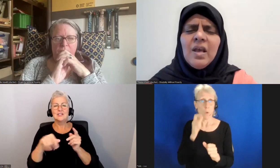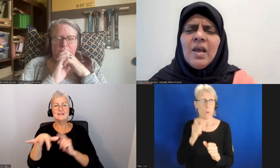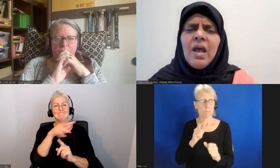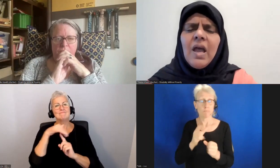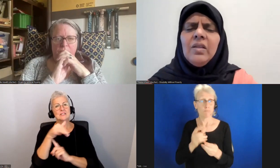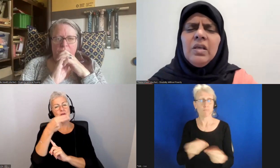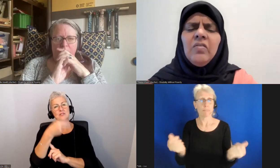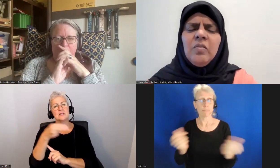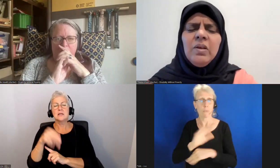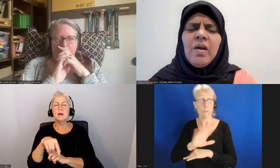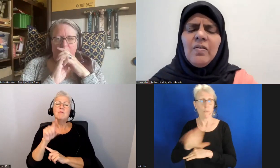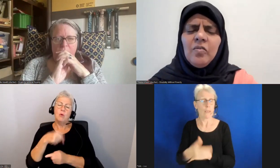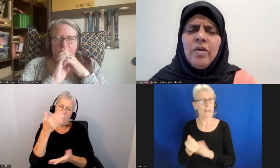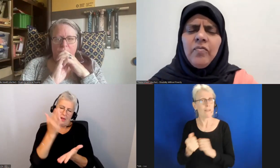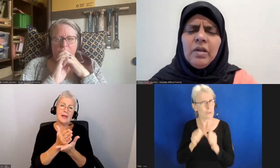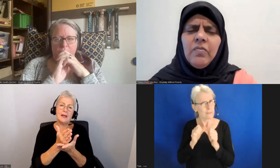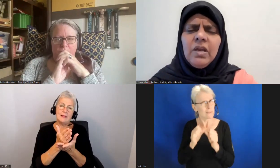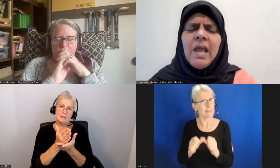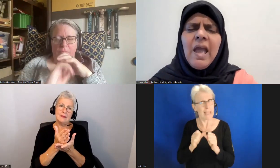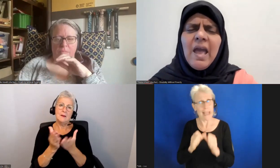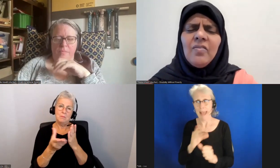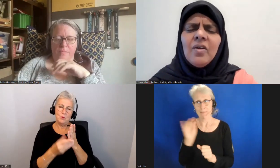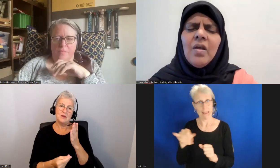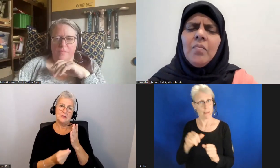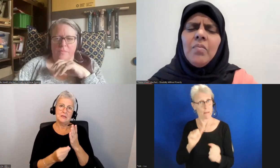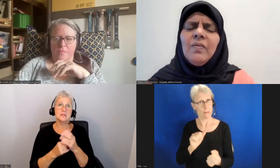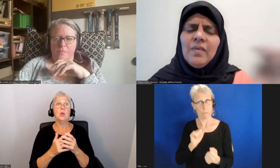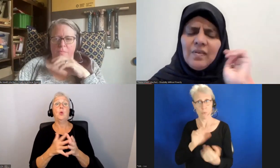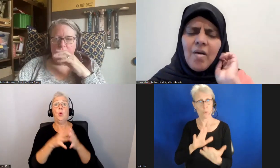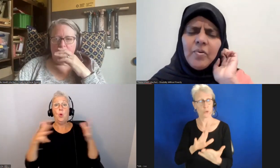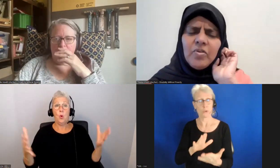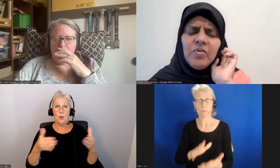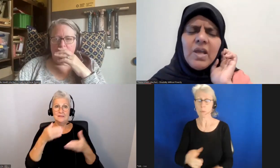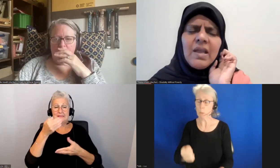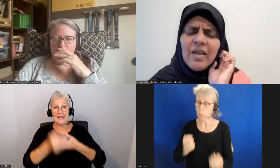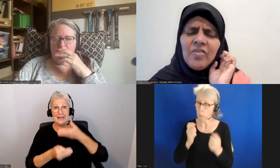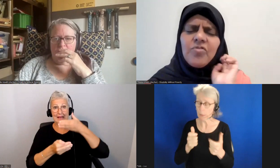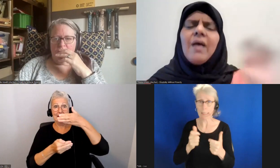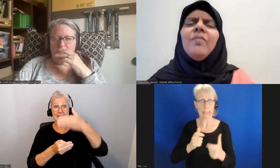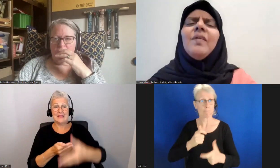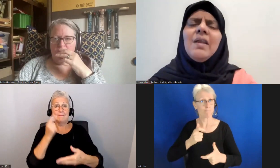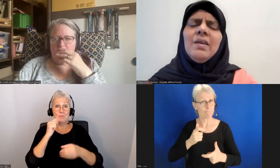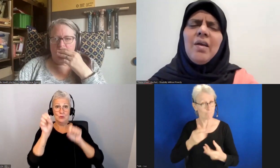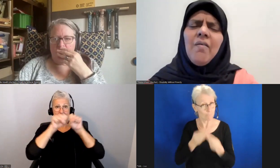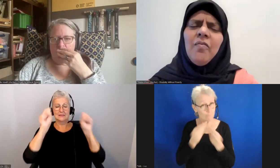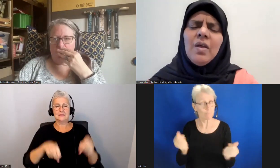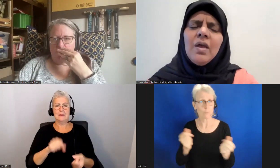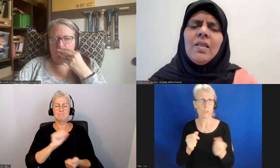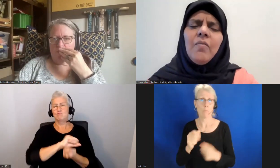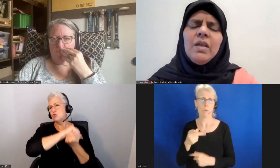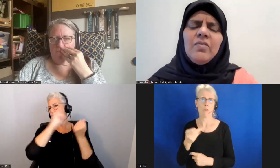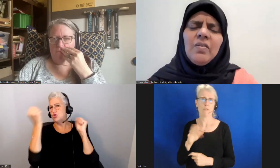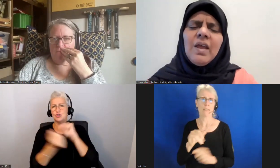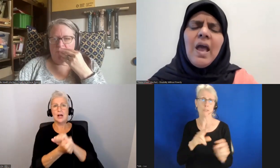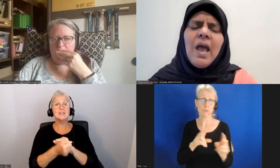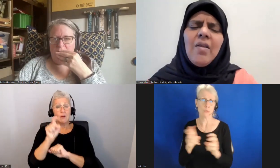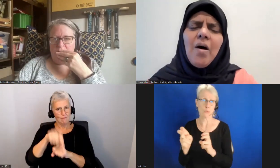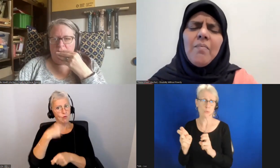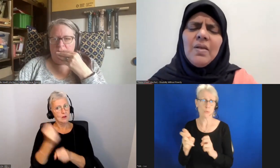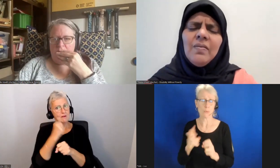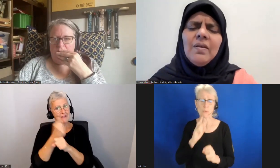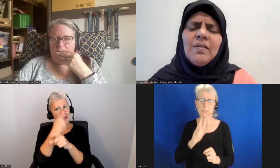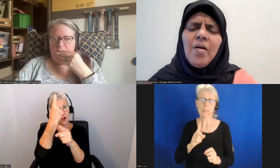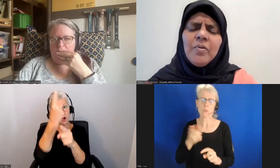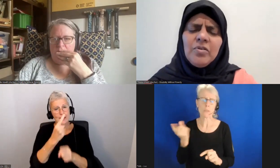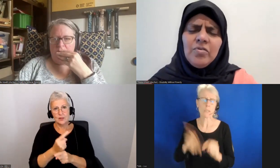right and needs to be done swiftly. We can't miss this opportunity. I can't stress that enough, that we just